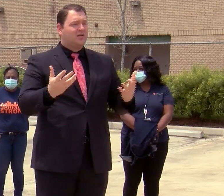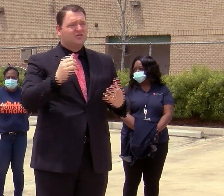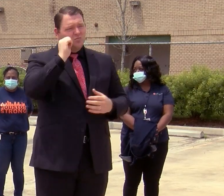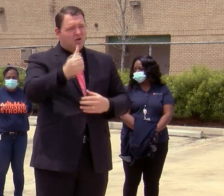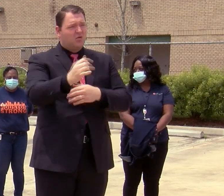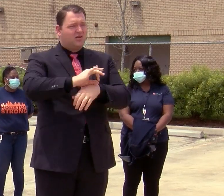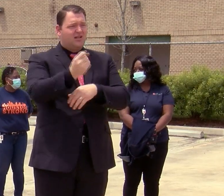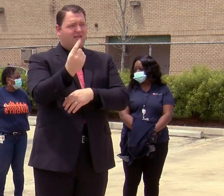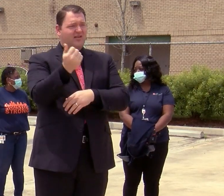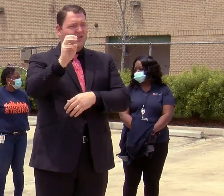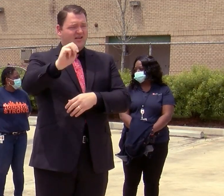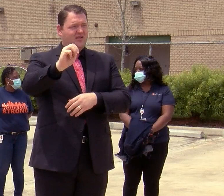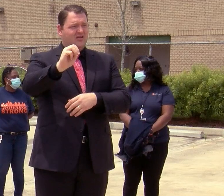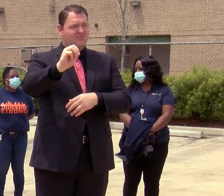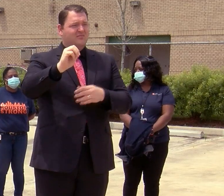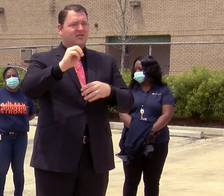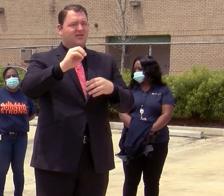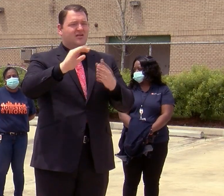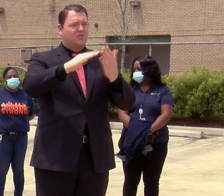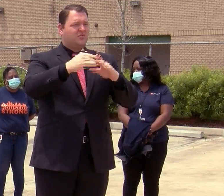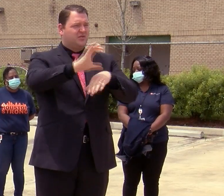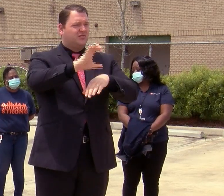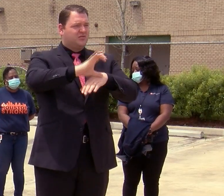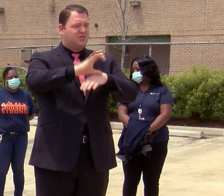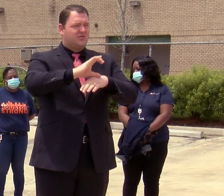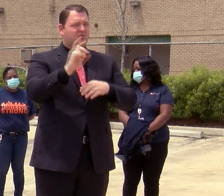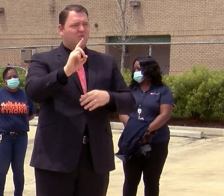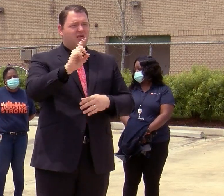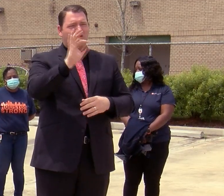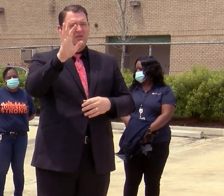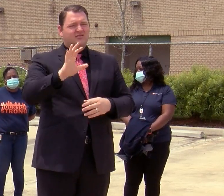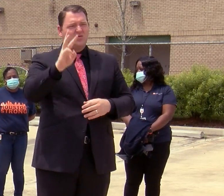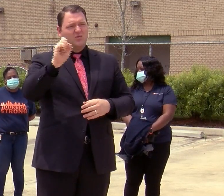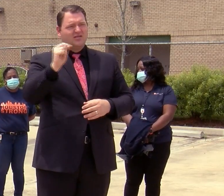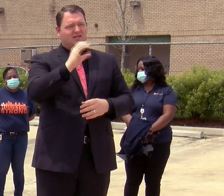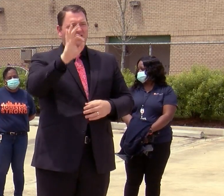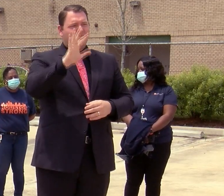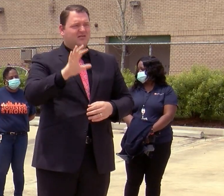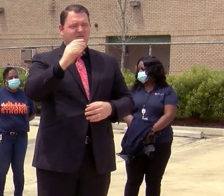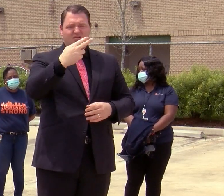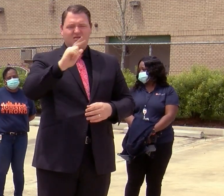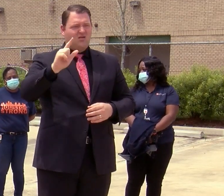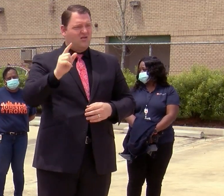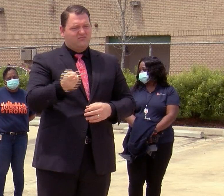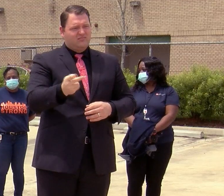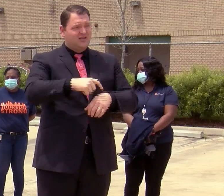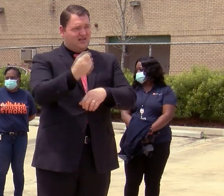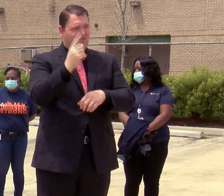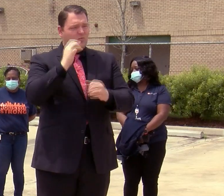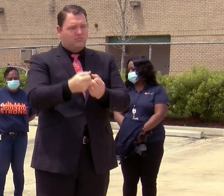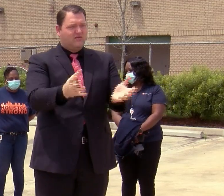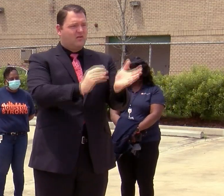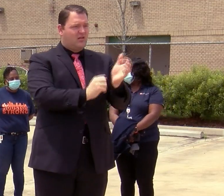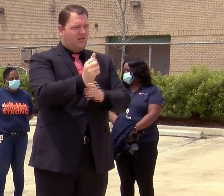we have Pastor Thurman West and Pastor Terrence Hall. At 11 a.m., they will be giving out masks and gloves.